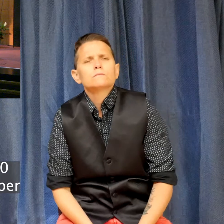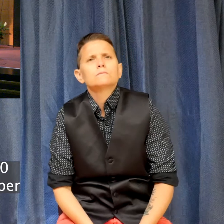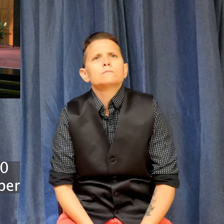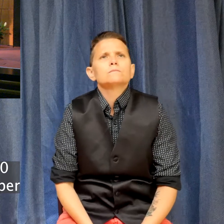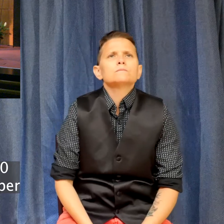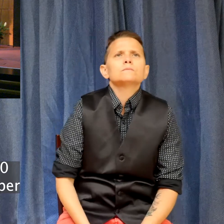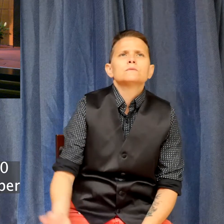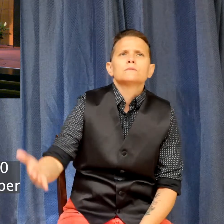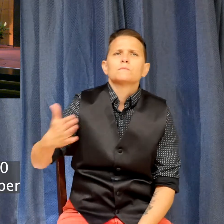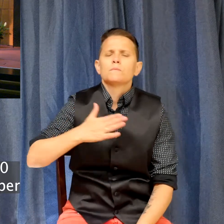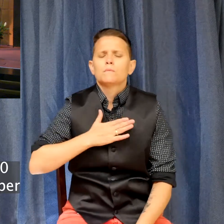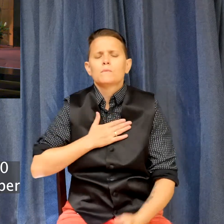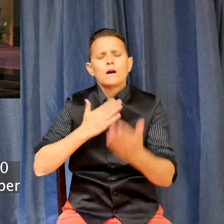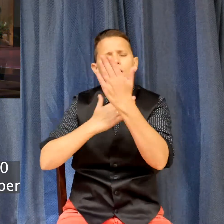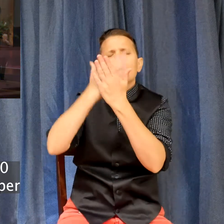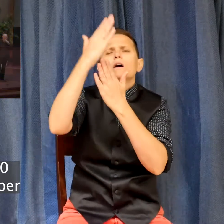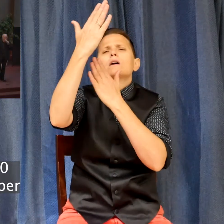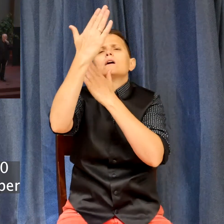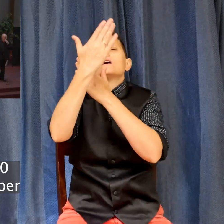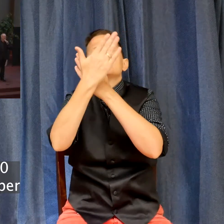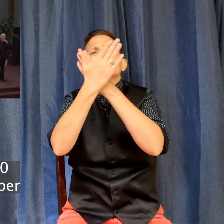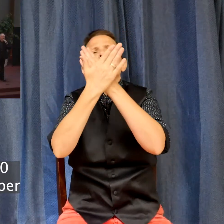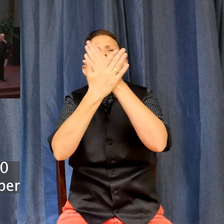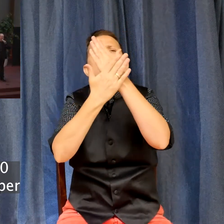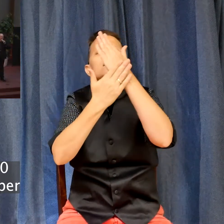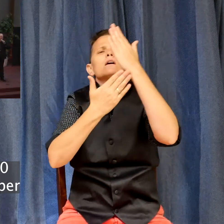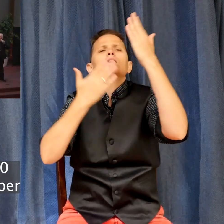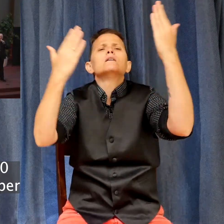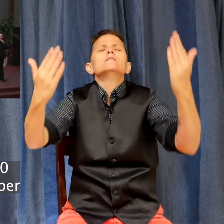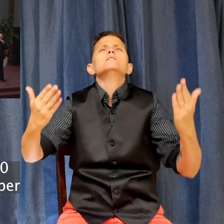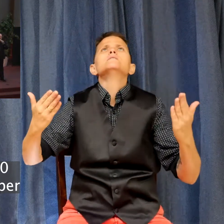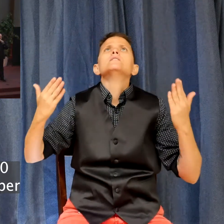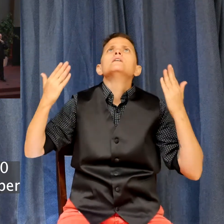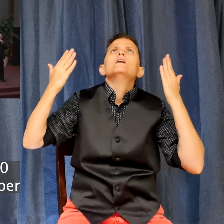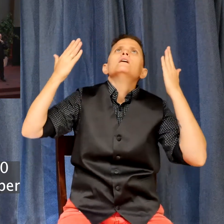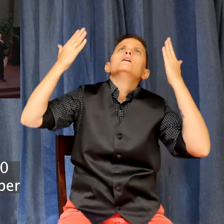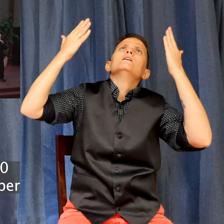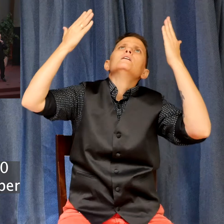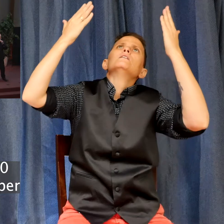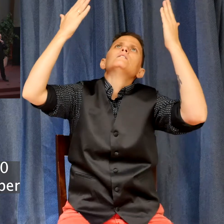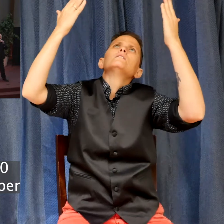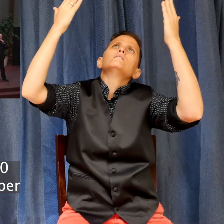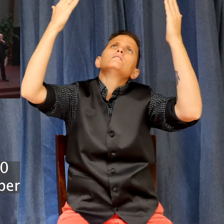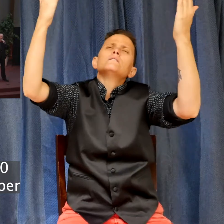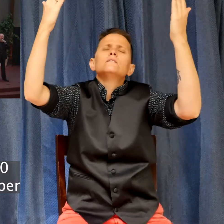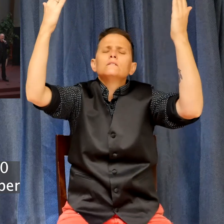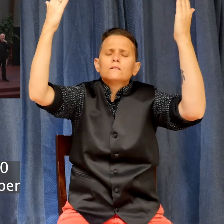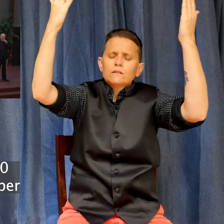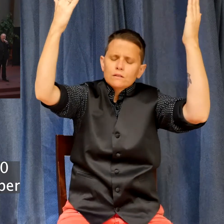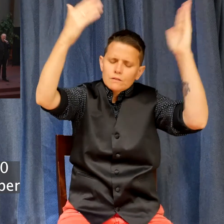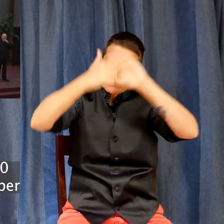When I can do nothing else, I just lift my hands. I lift my hands.